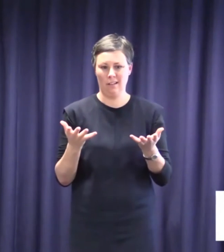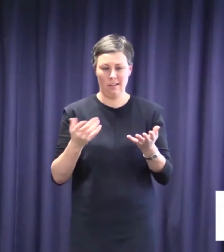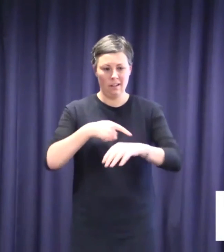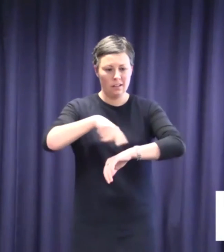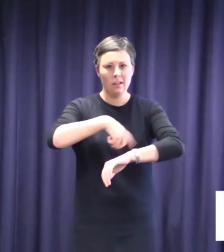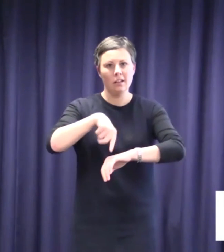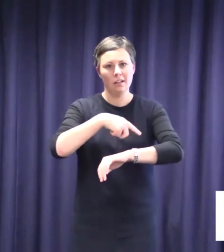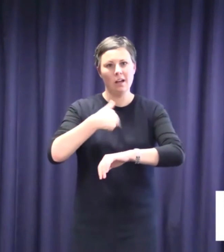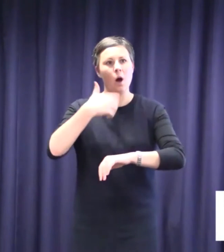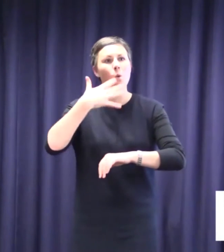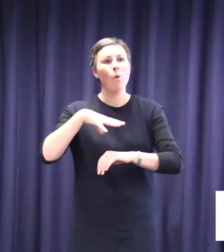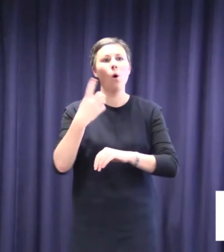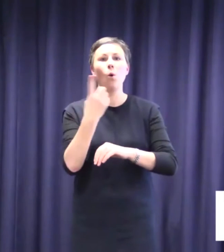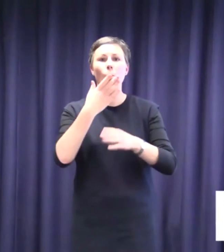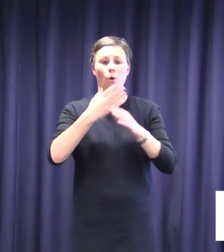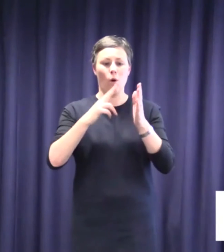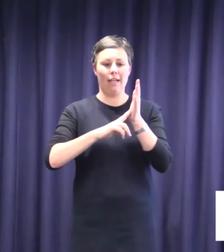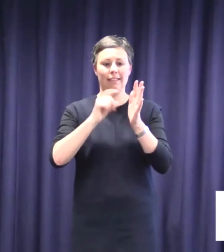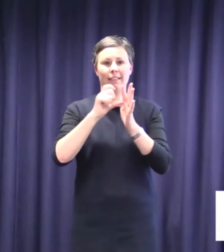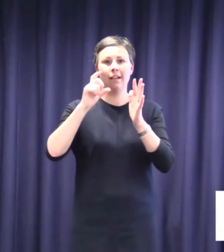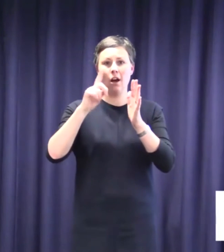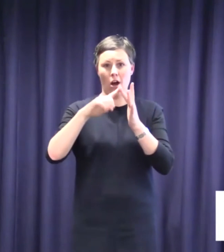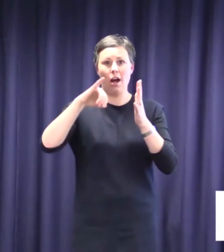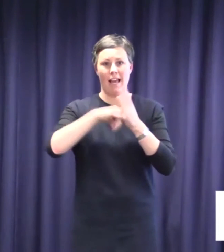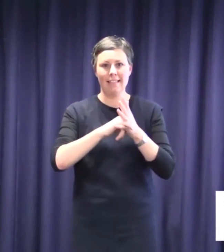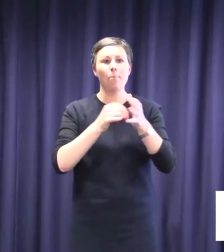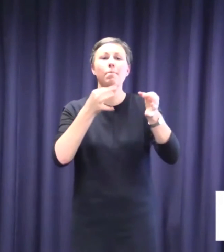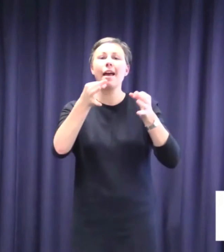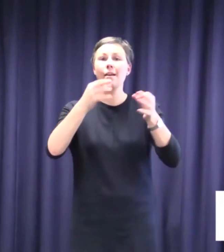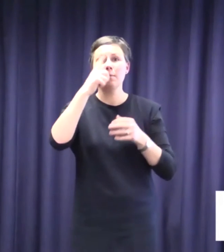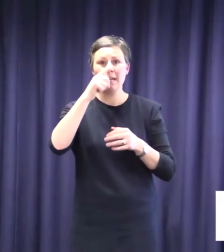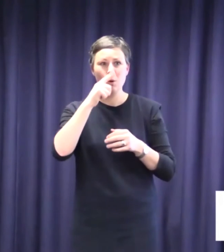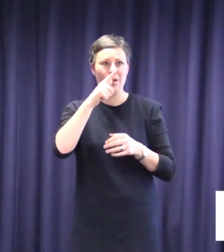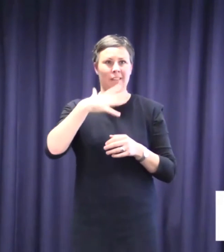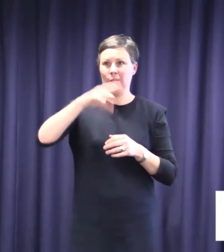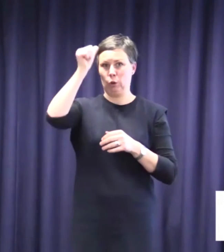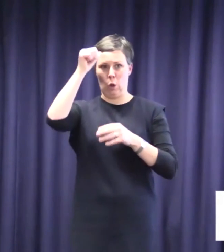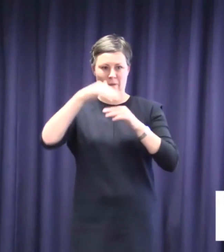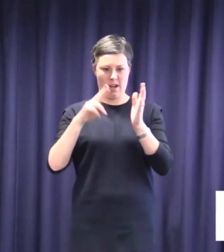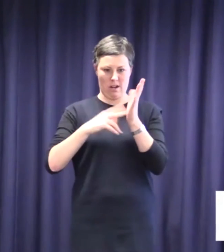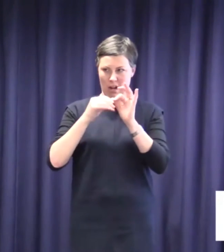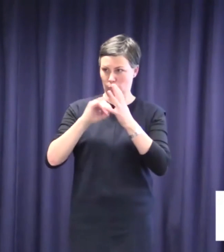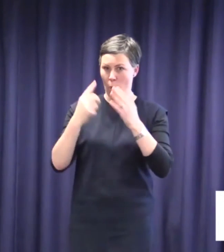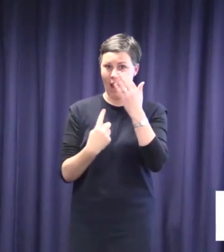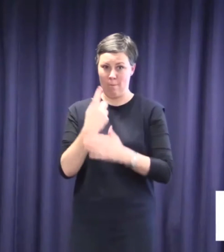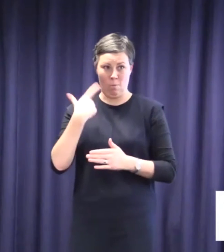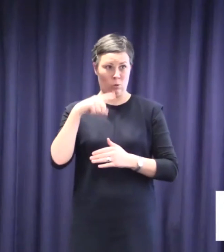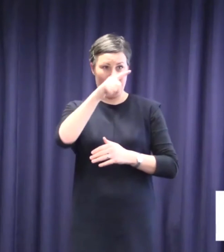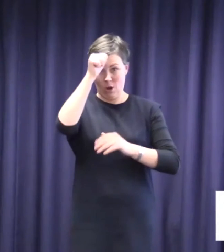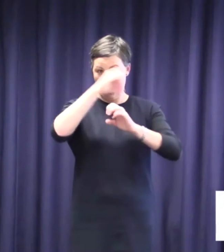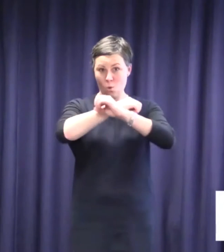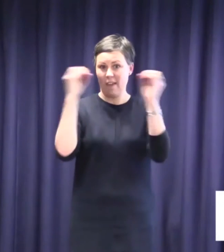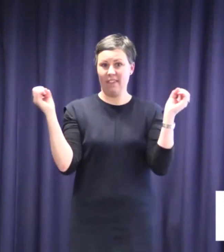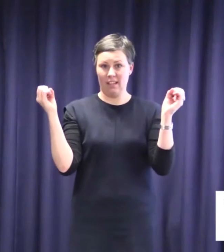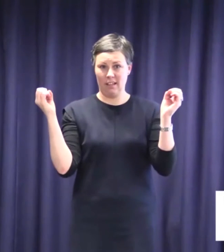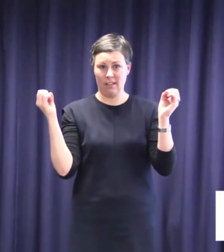planners have some education about the current NABS situation. They literally know nothing at the coalface.